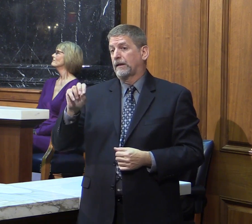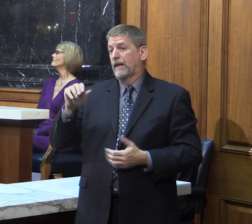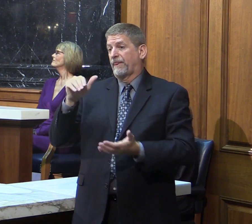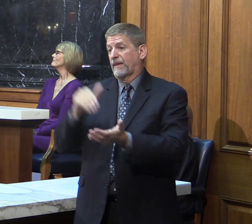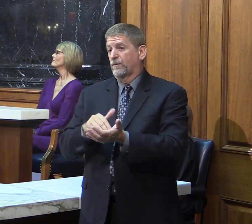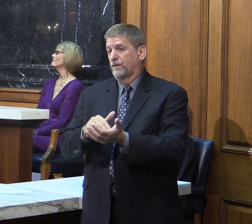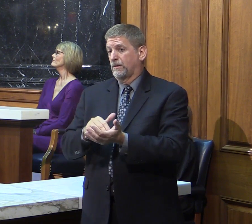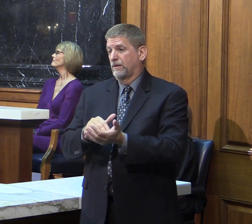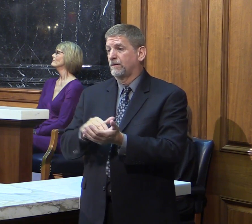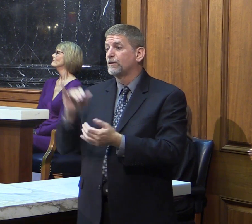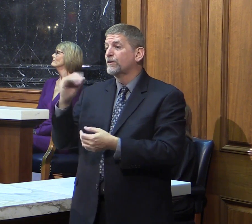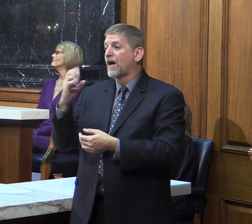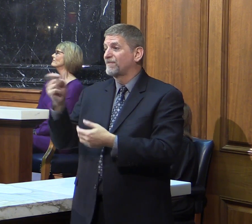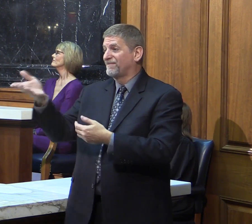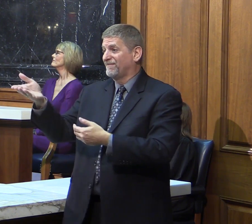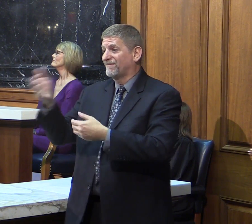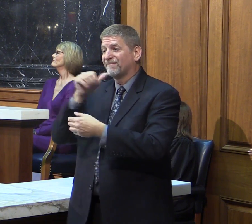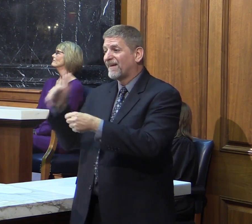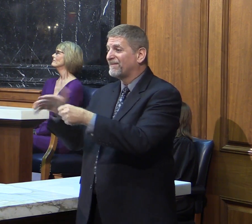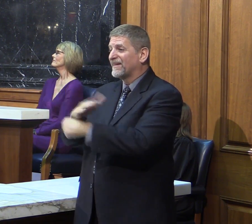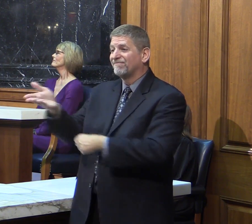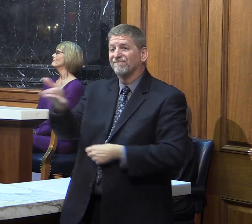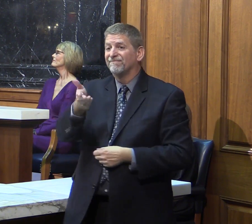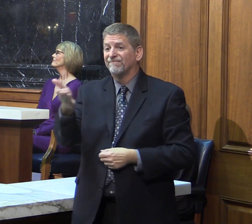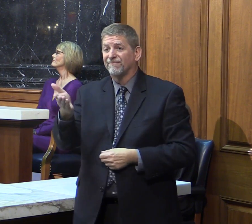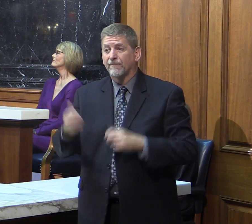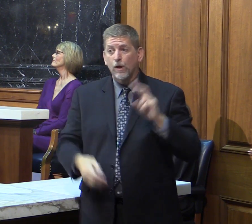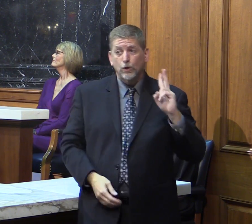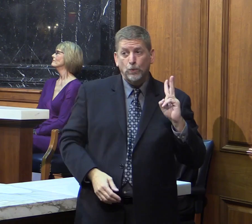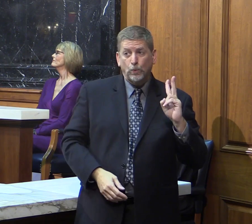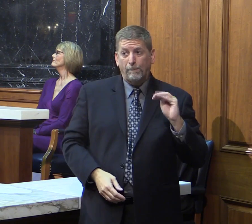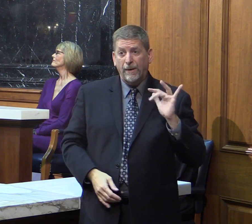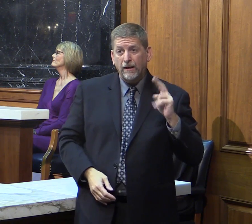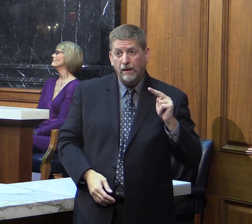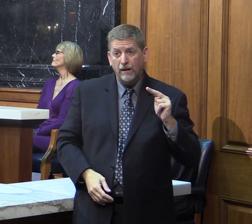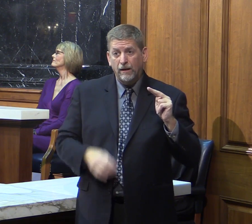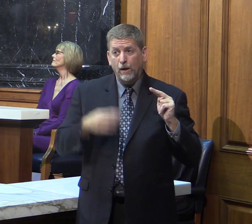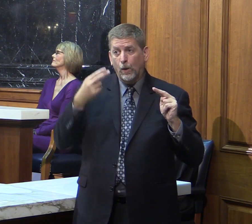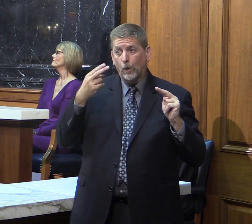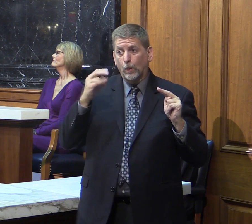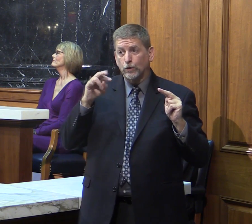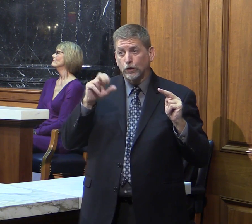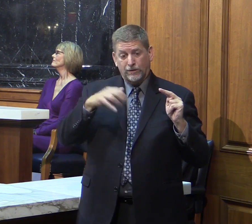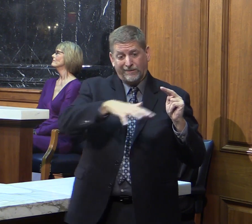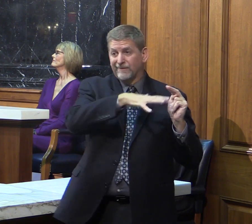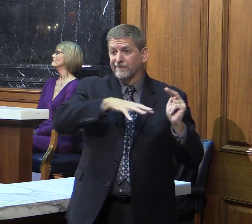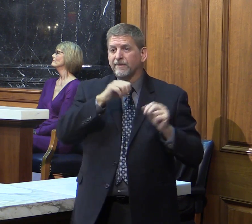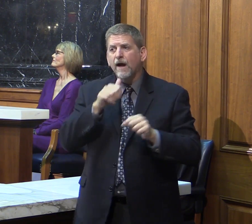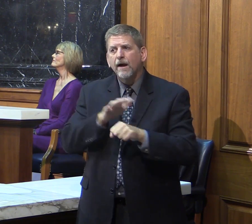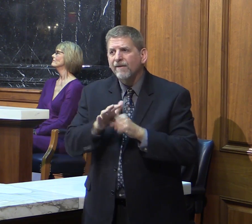in Indiana, and some 2 million Hoosiers do not have the education and skills needed for today's